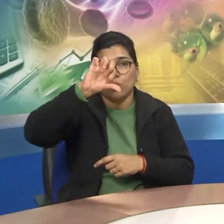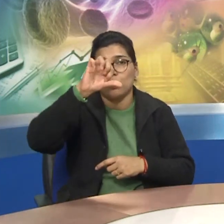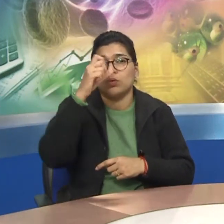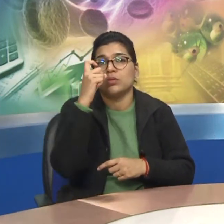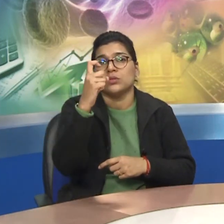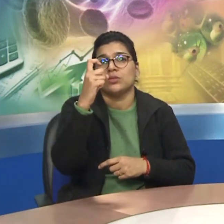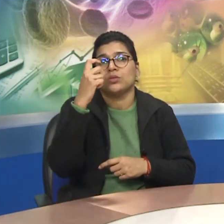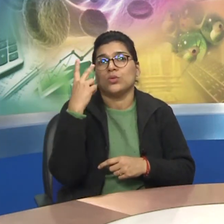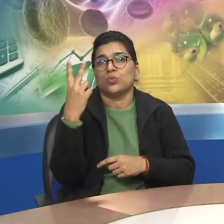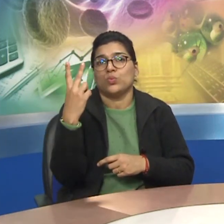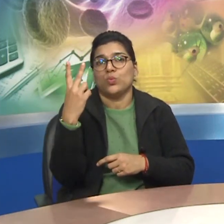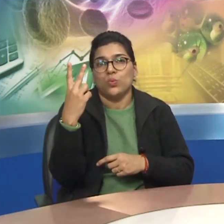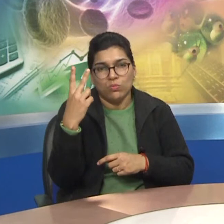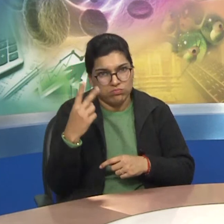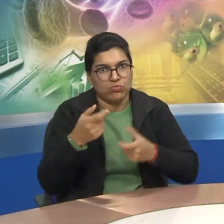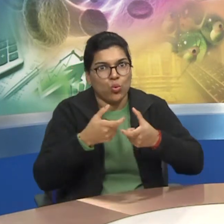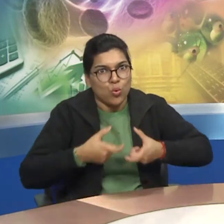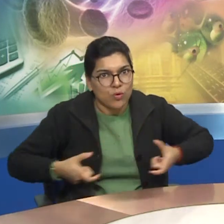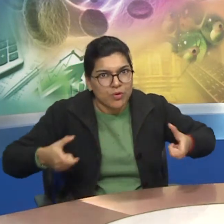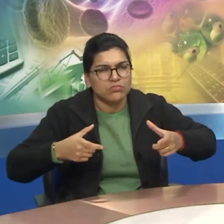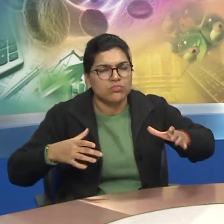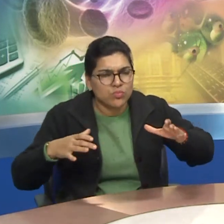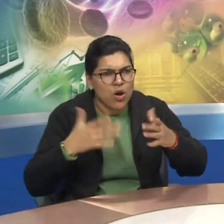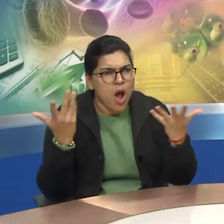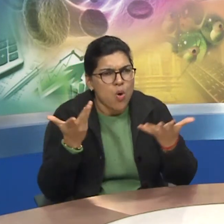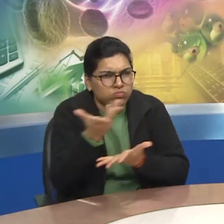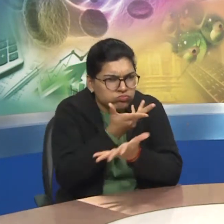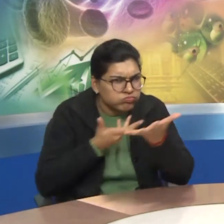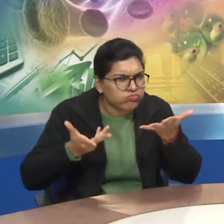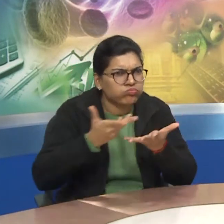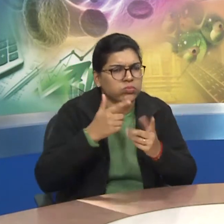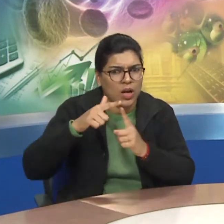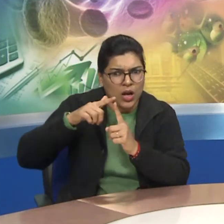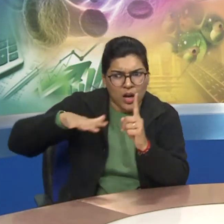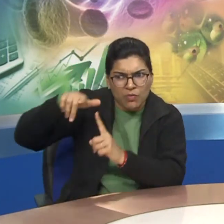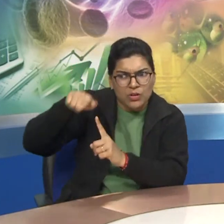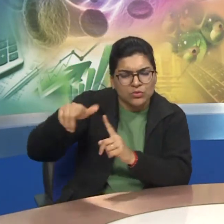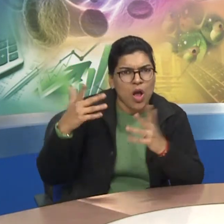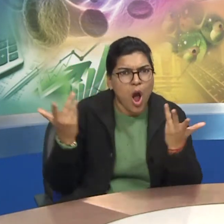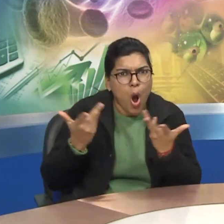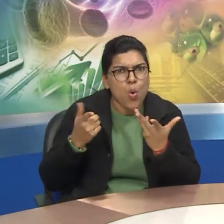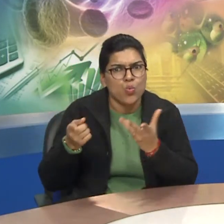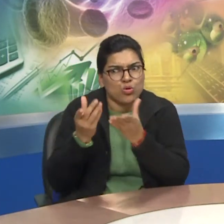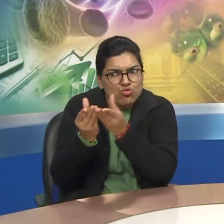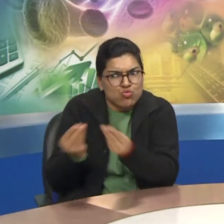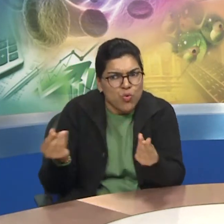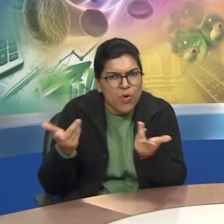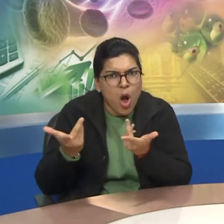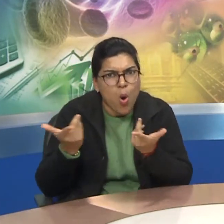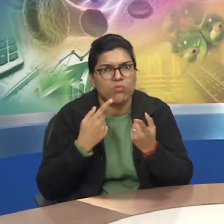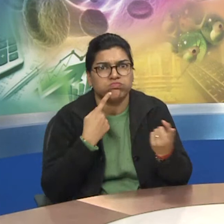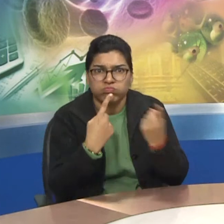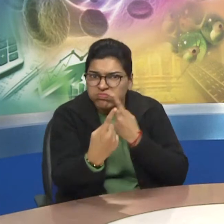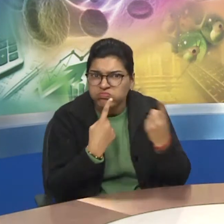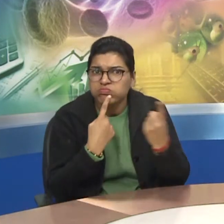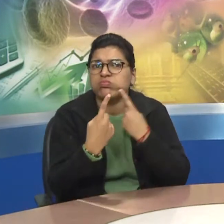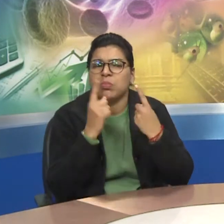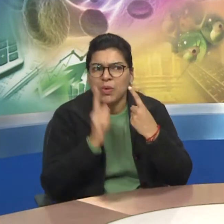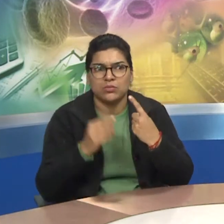It is celebrated to mark the opening of the Stockholm Conference on Human Environment.